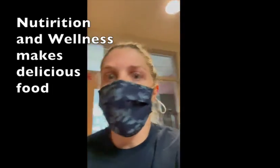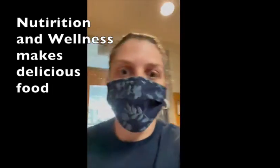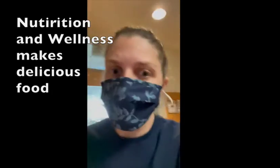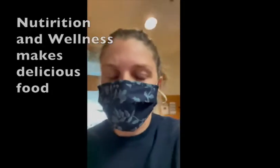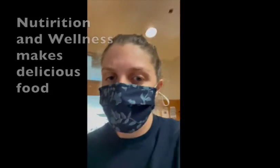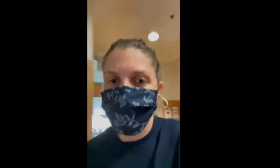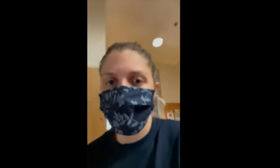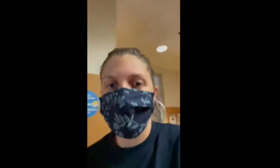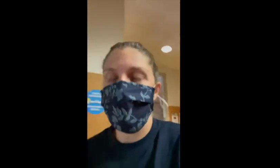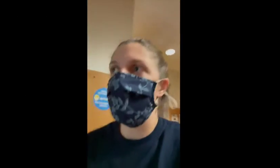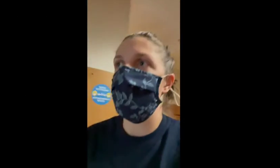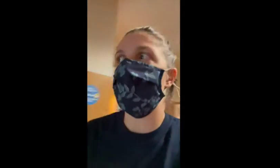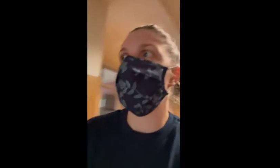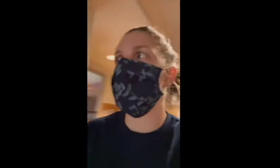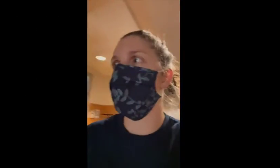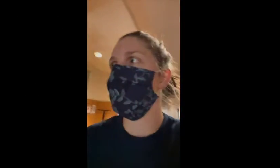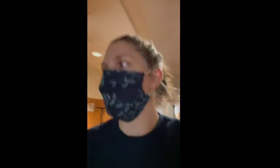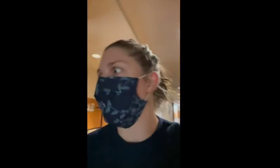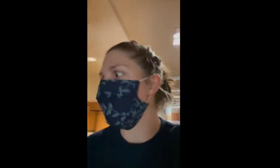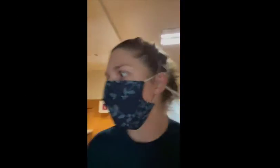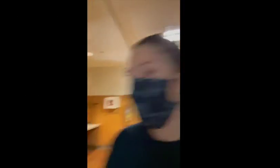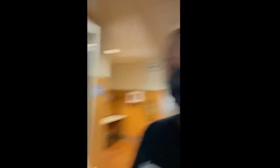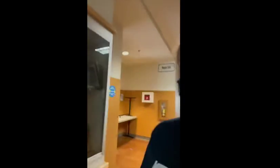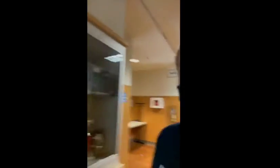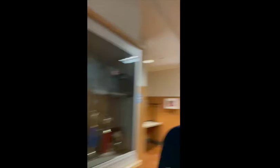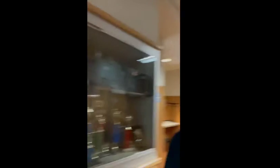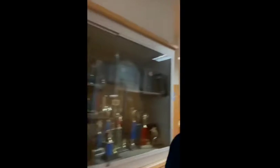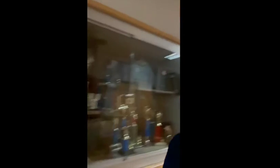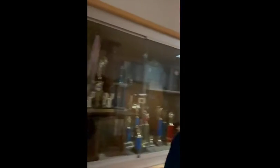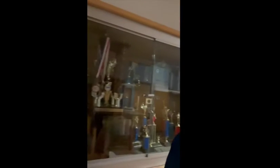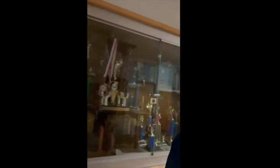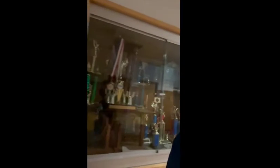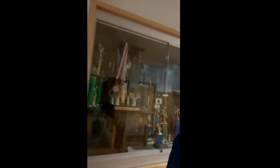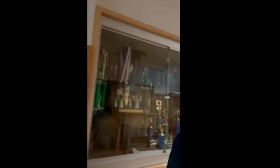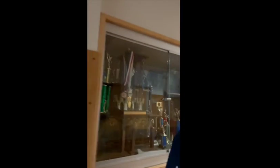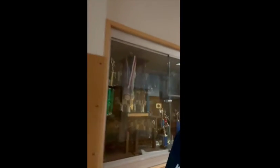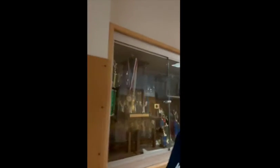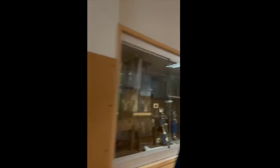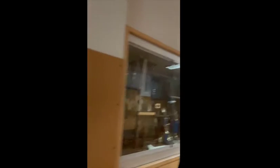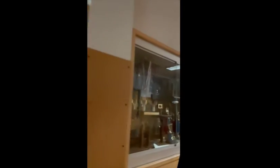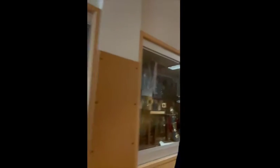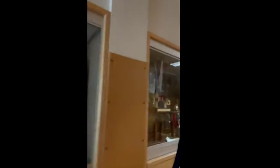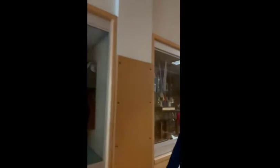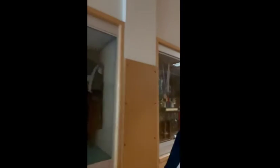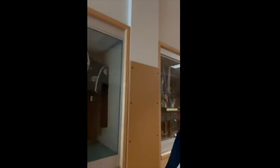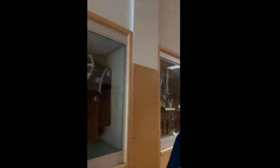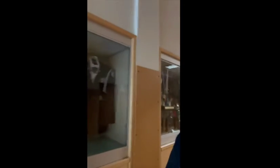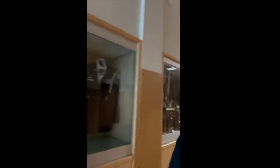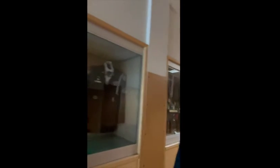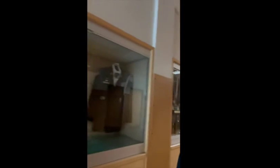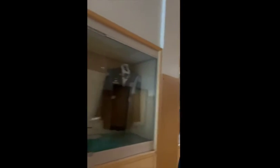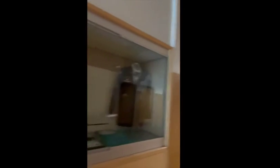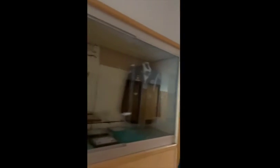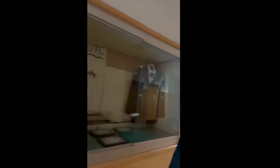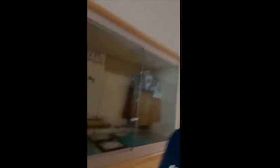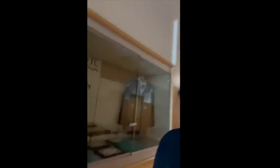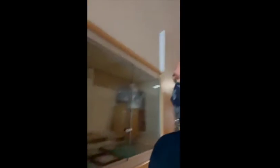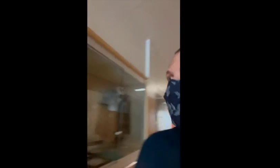food's delicious. Students always bring me extras. You can see kind of some of our trophy cases. We'll talk about that in a